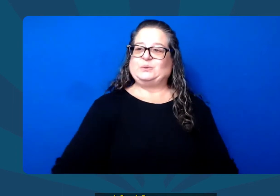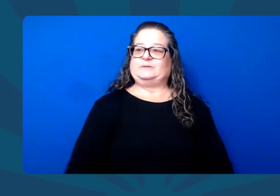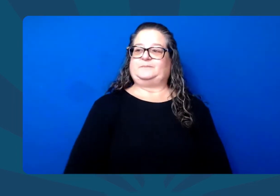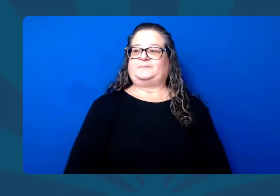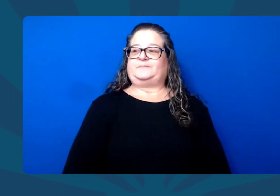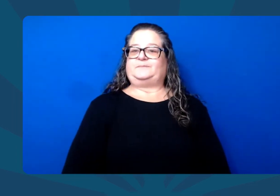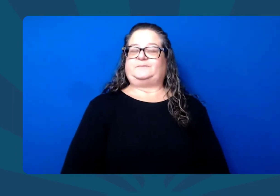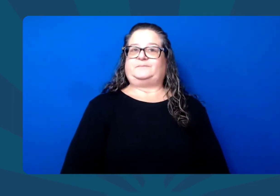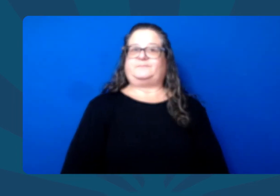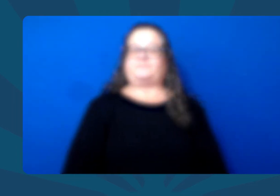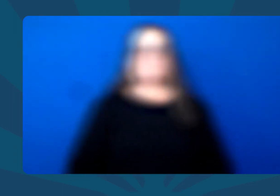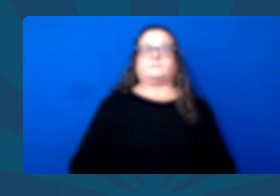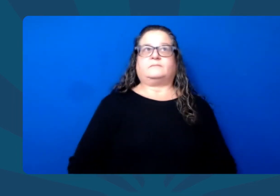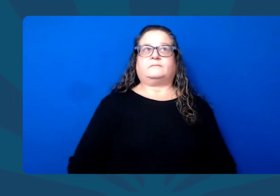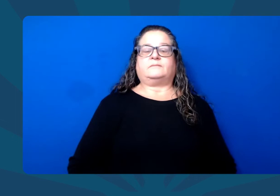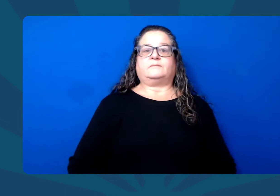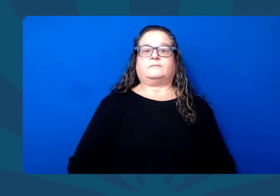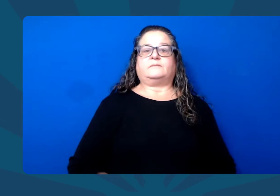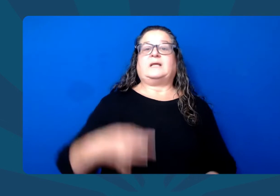questions. Thank you.